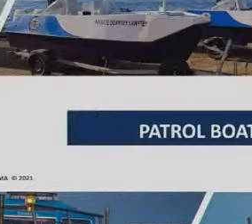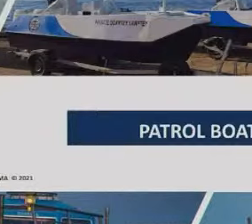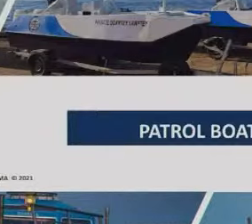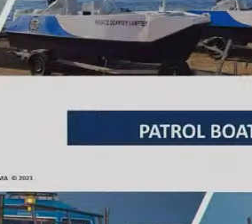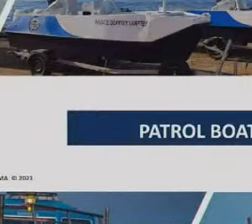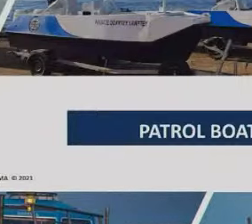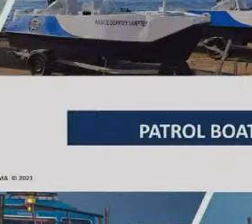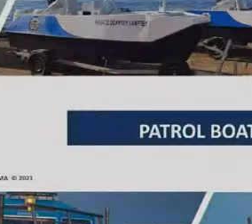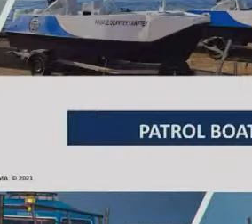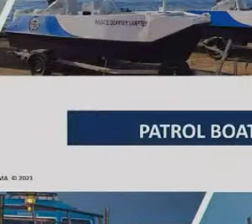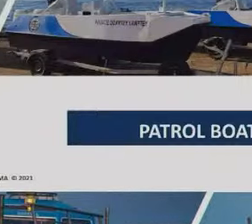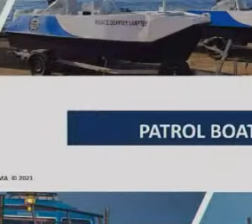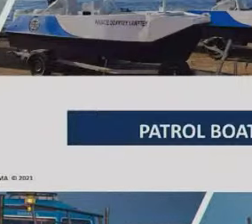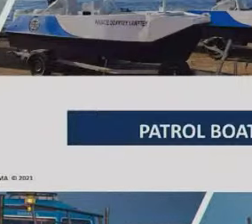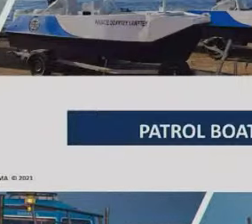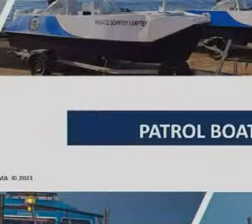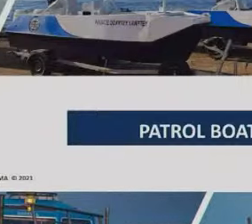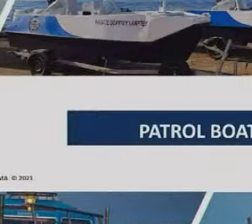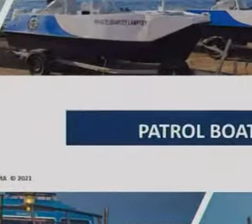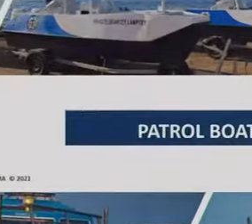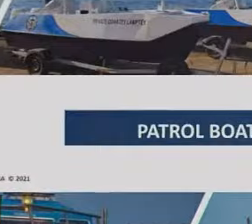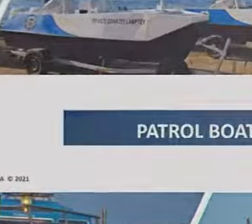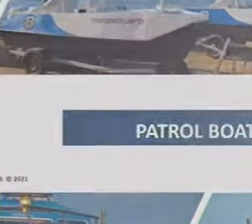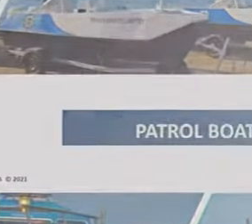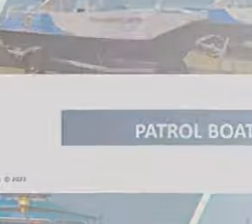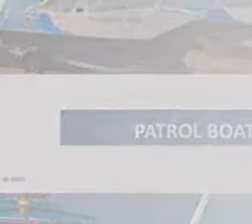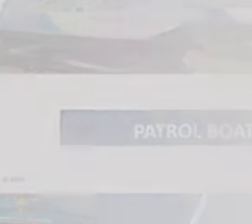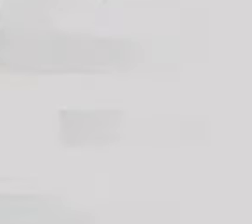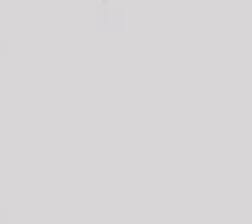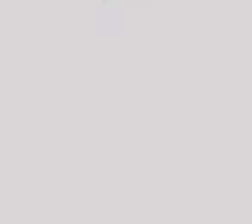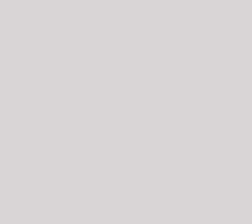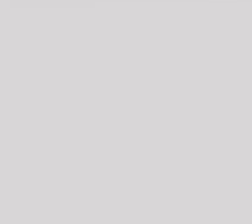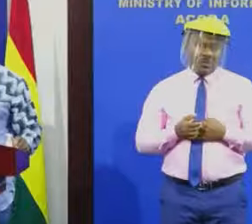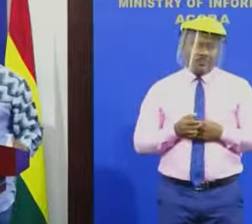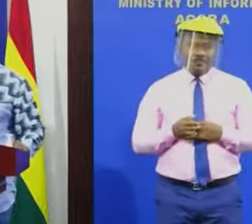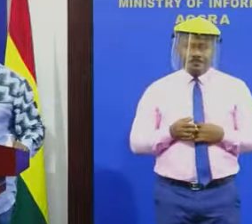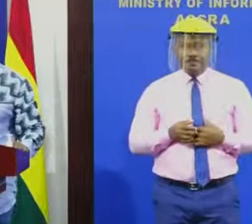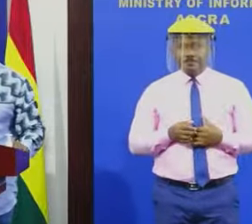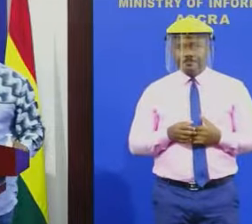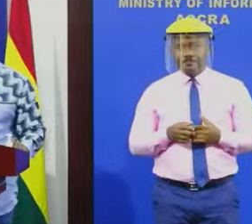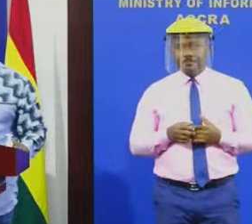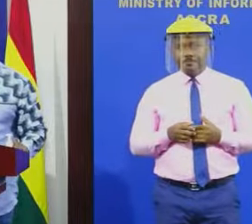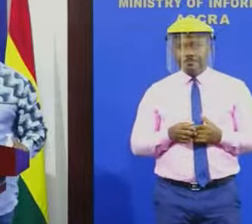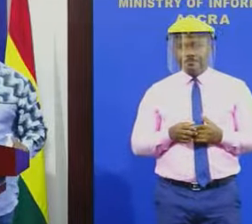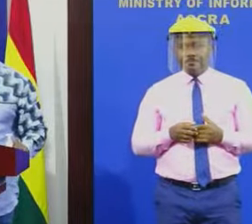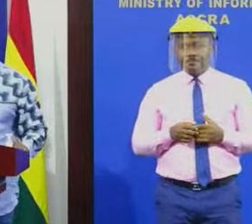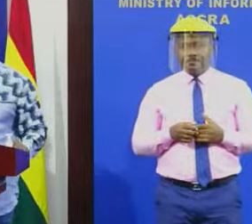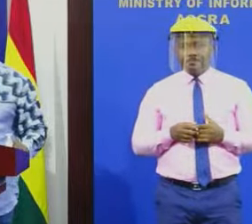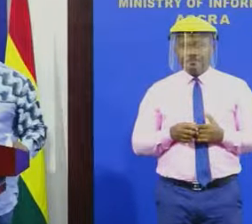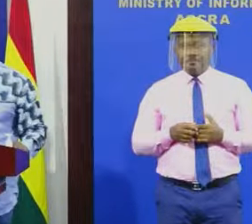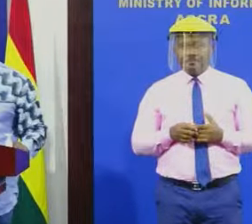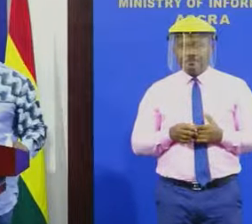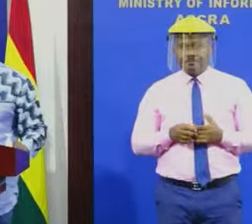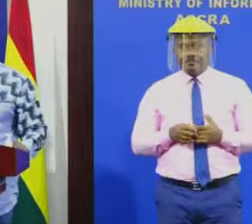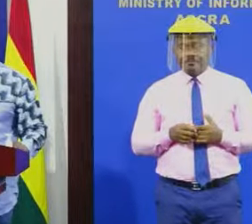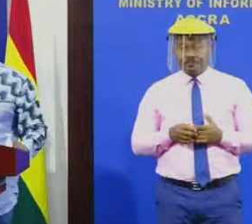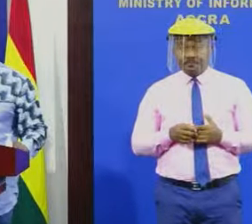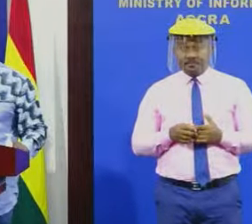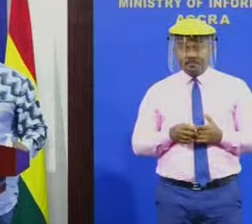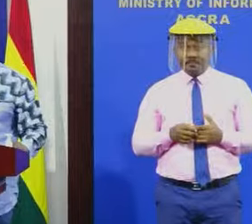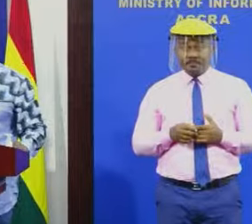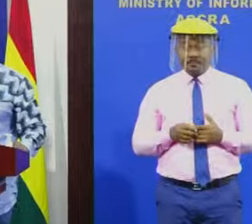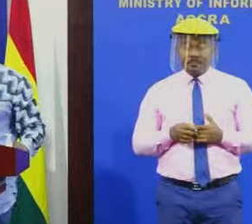there are others that we have not been able to show because of space. We have others created after the Kuno of Manya